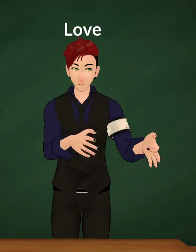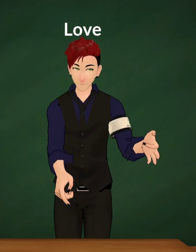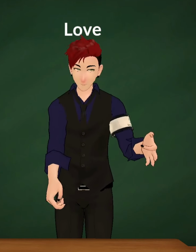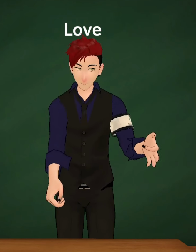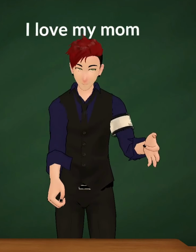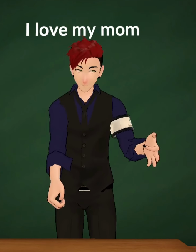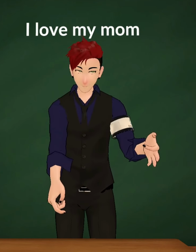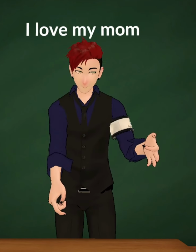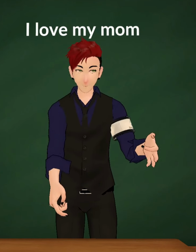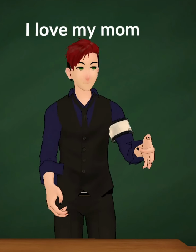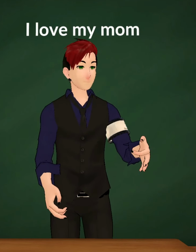mom.